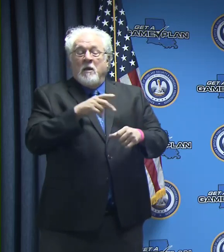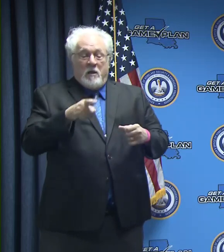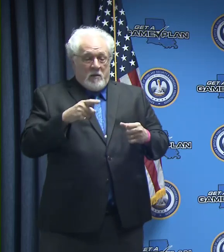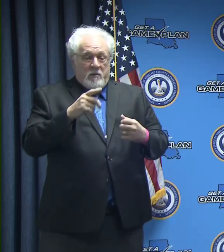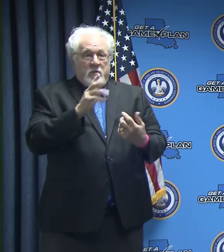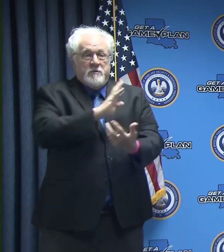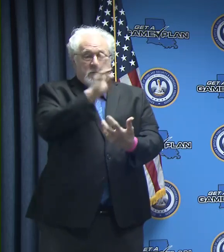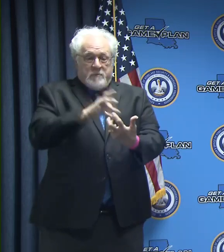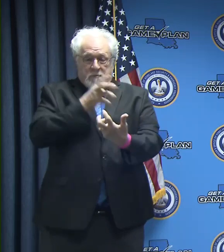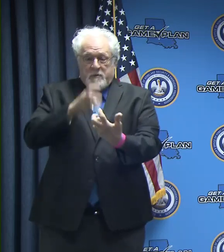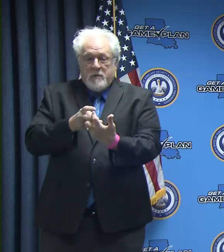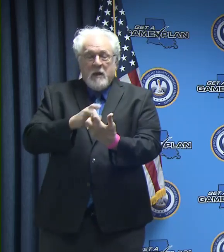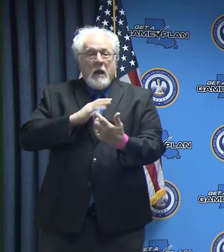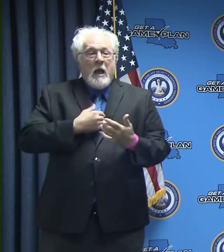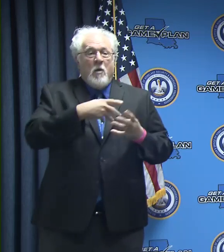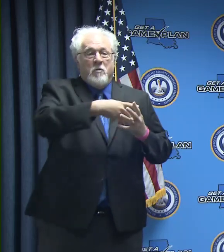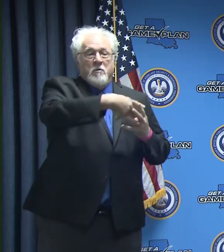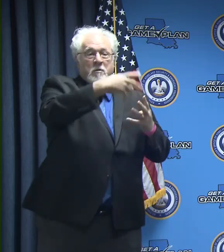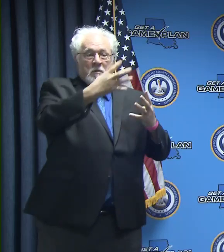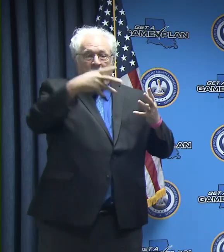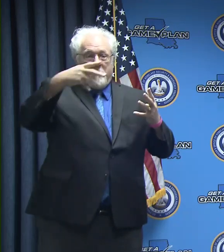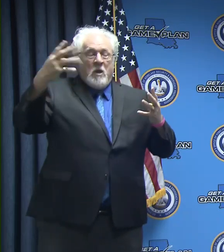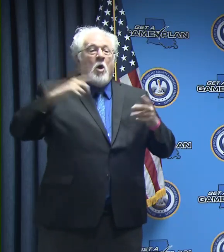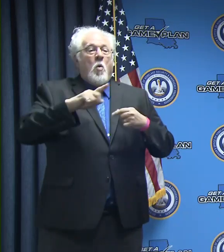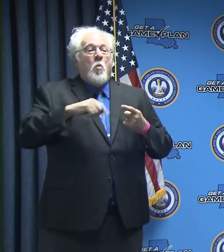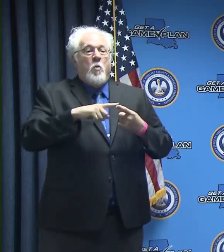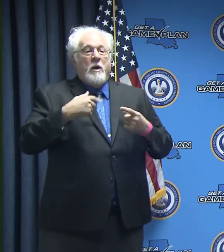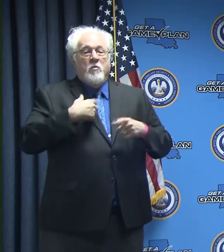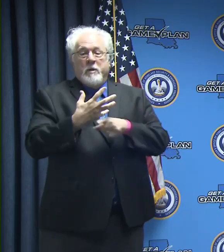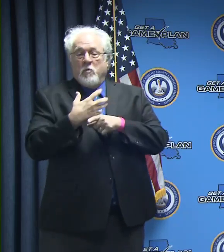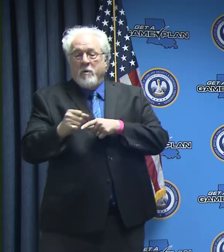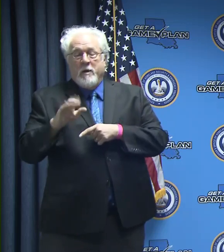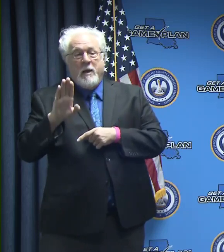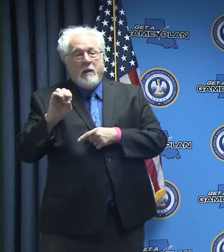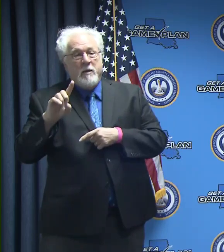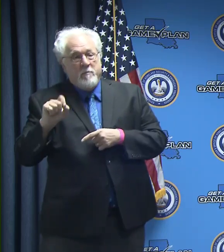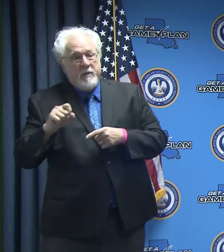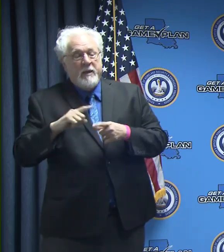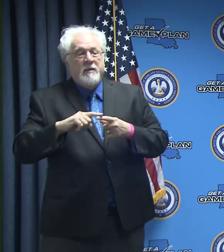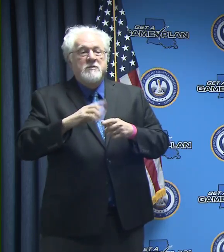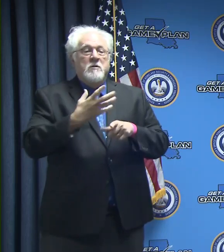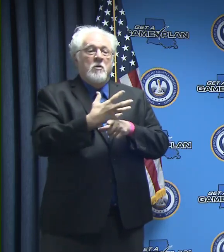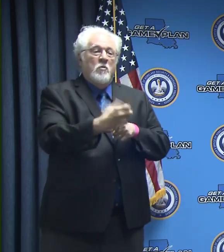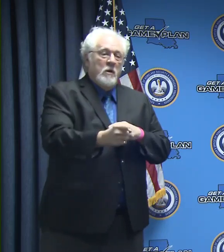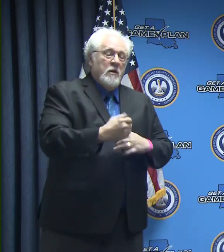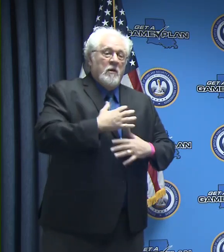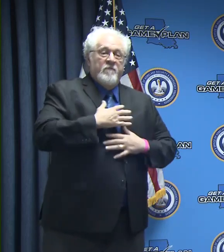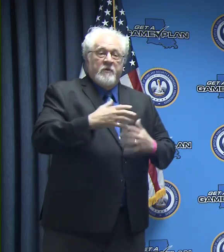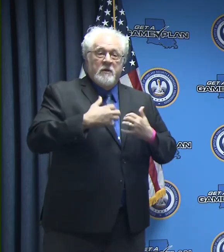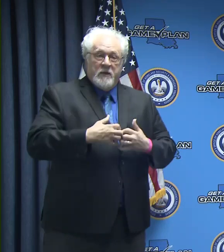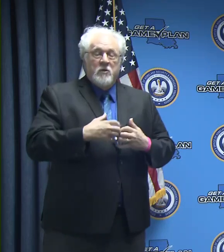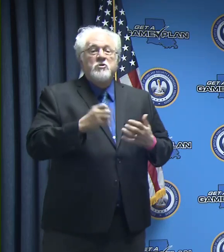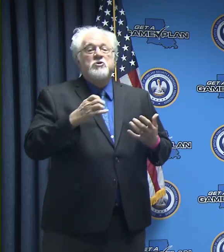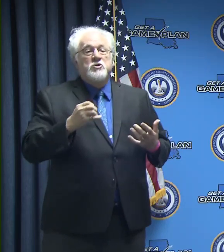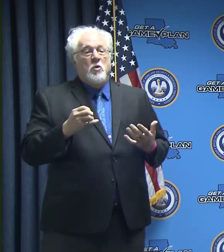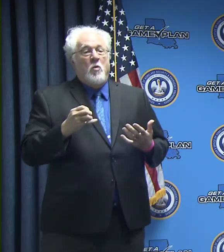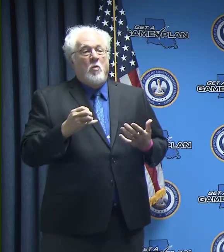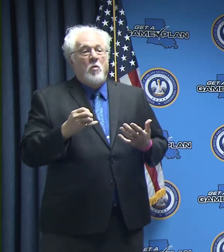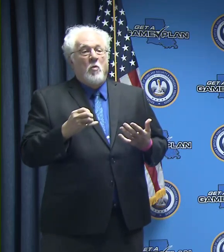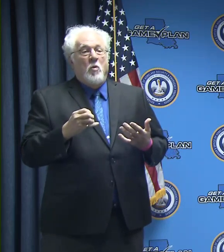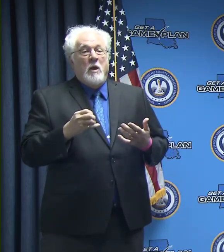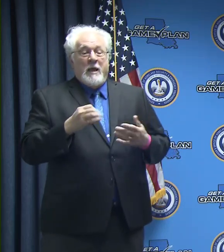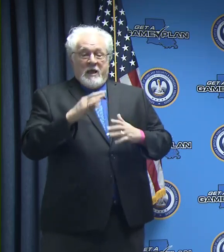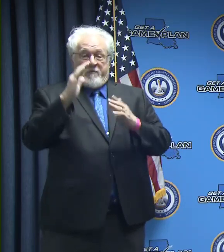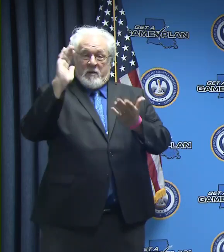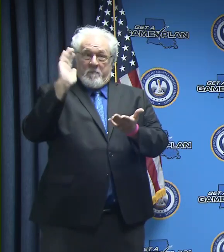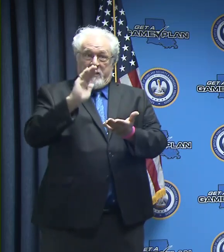factored into our modeling as to when we might run out of beds and ventilators and so forth. And so it's the